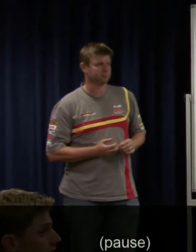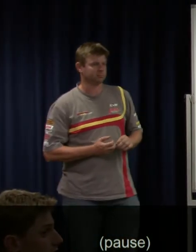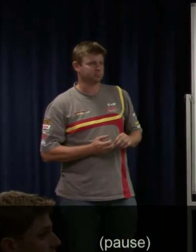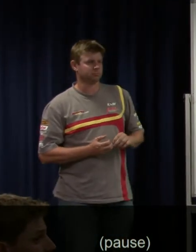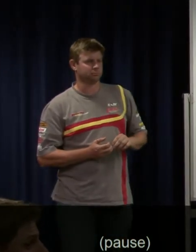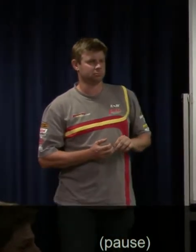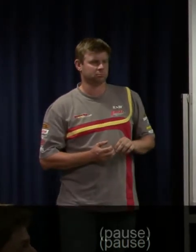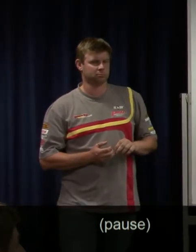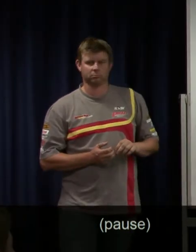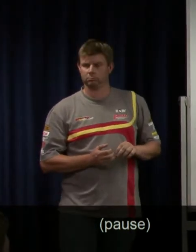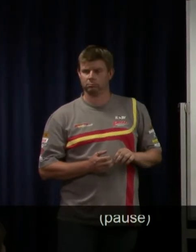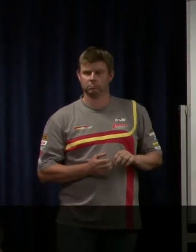Staff or community members?